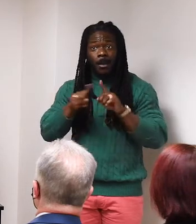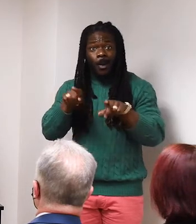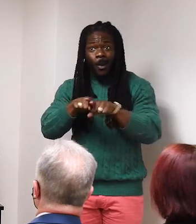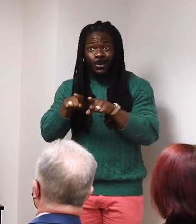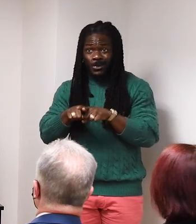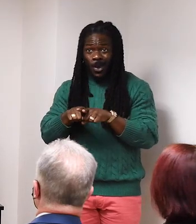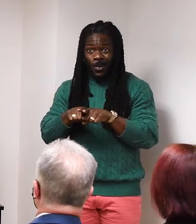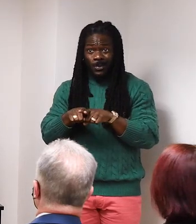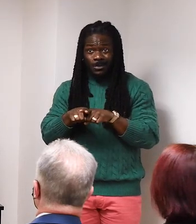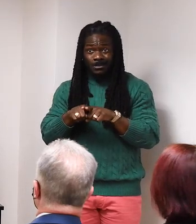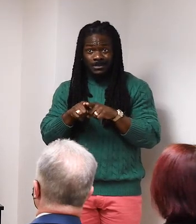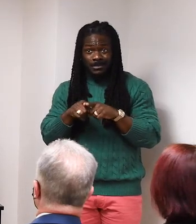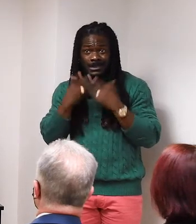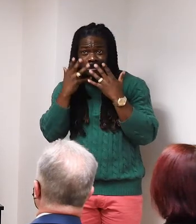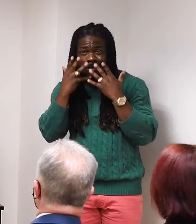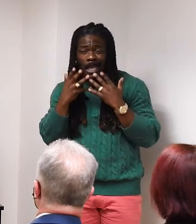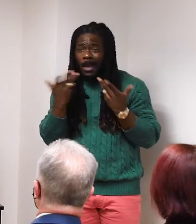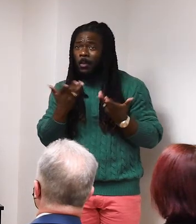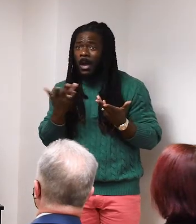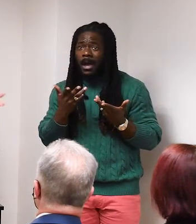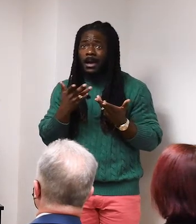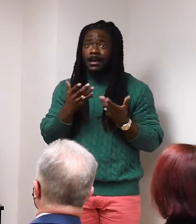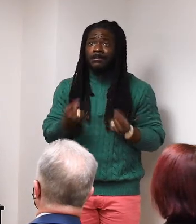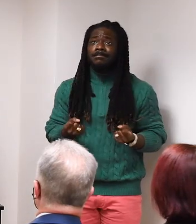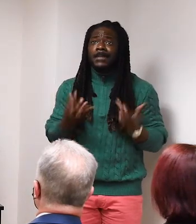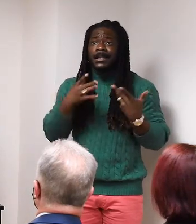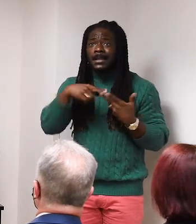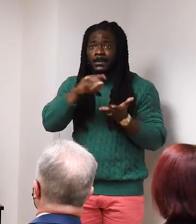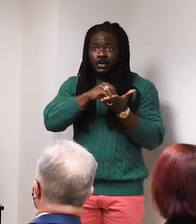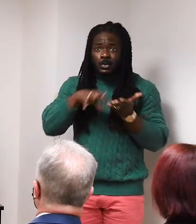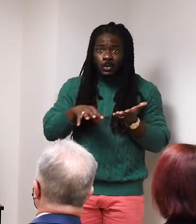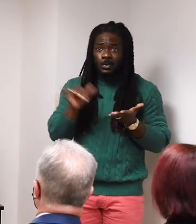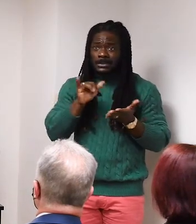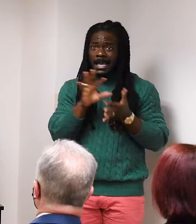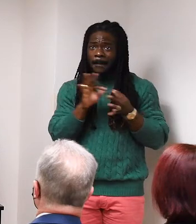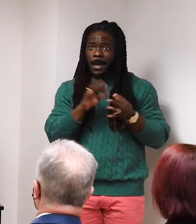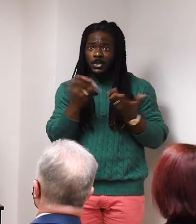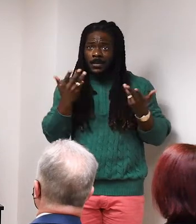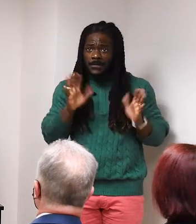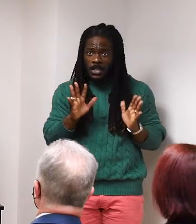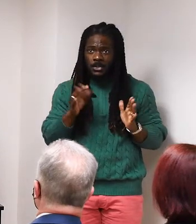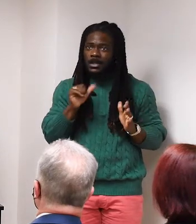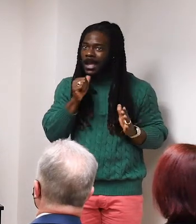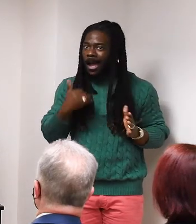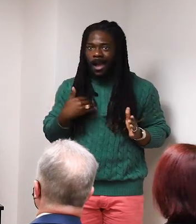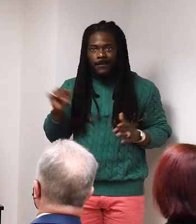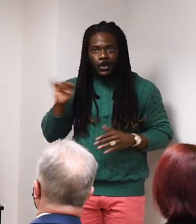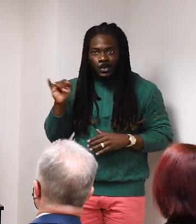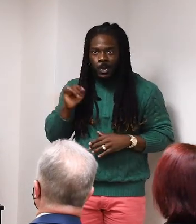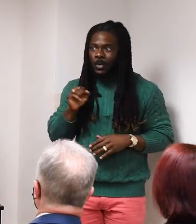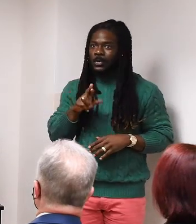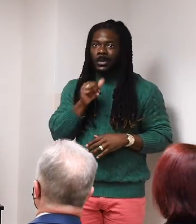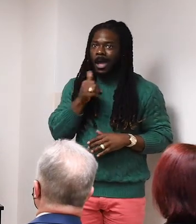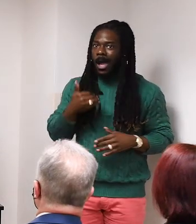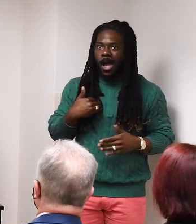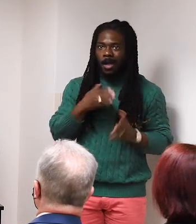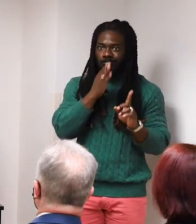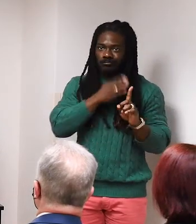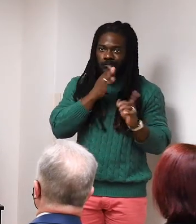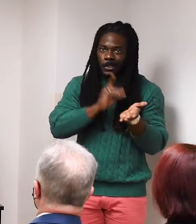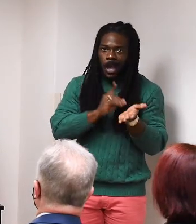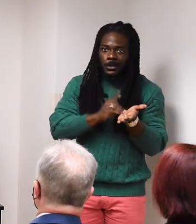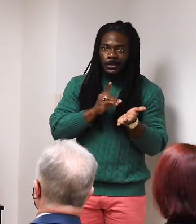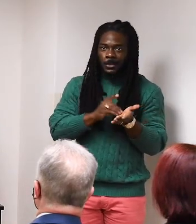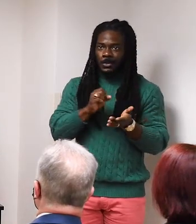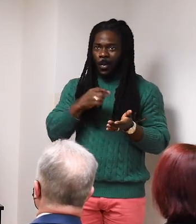very sad is that a lot of these students, as has been mentioned, don't have insurance or don't have a pediatrician. So